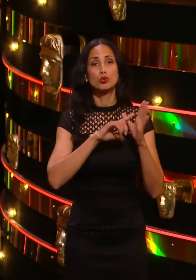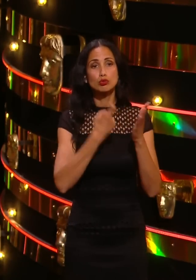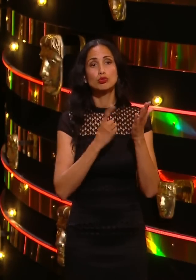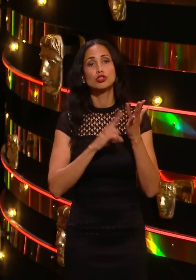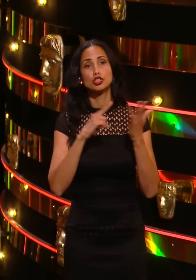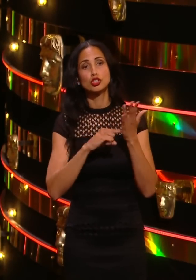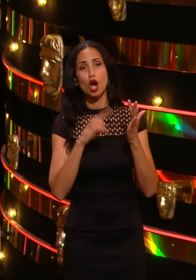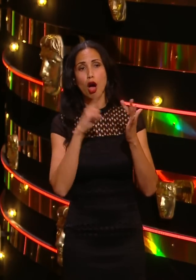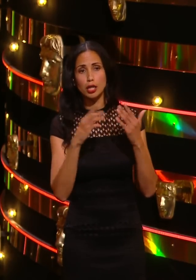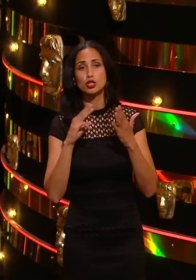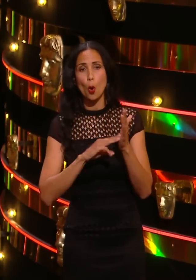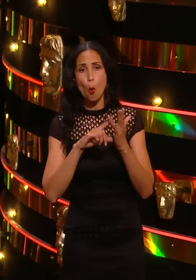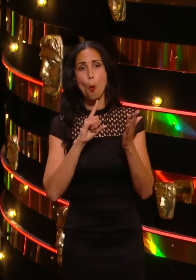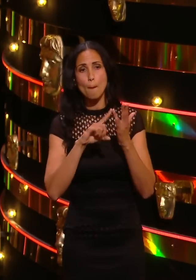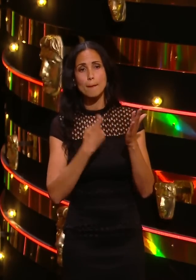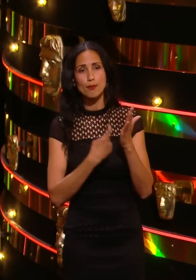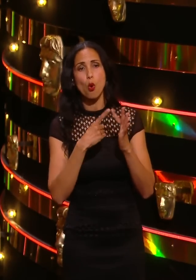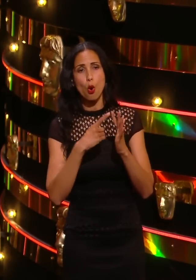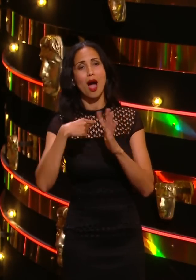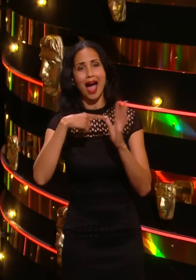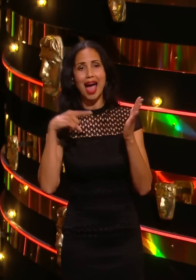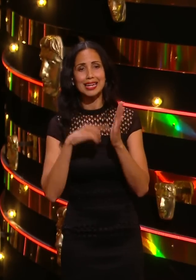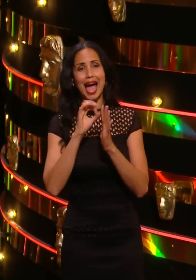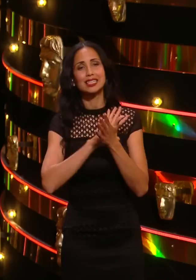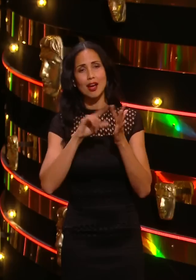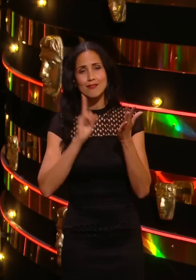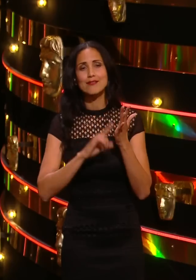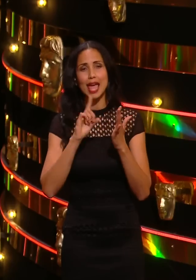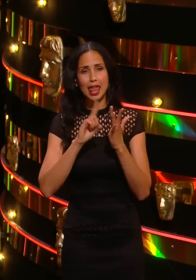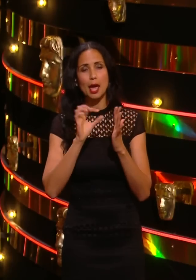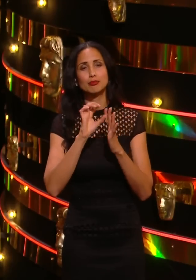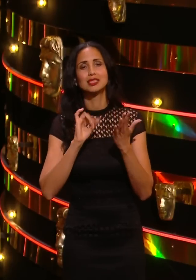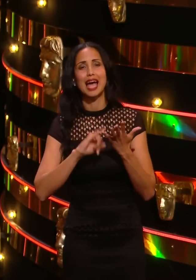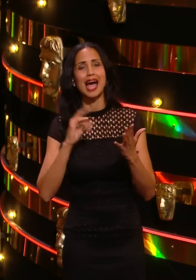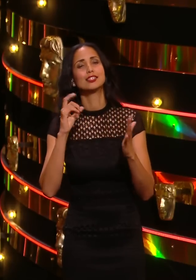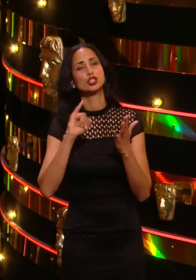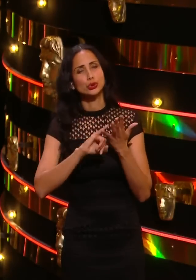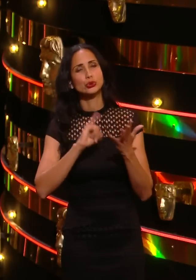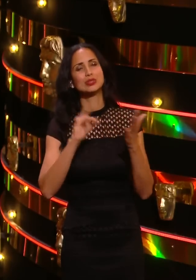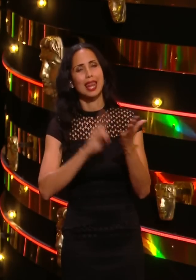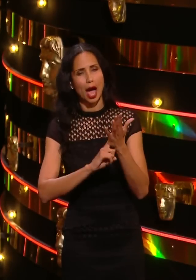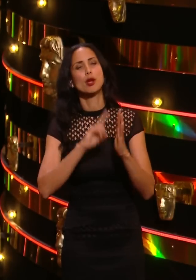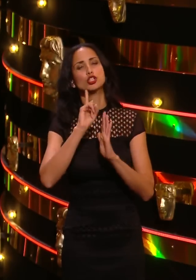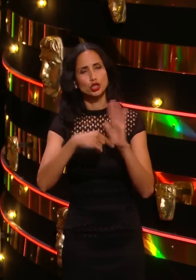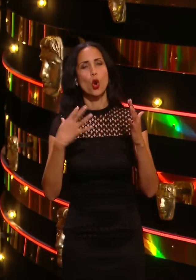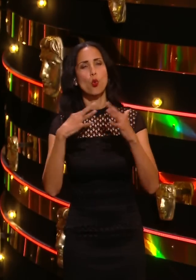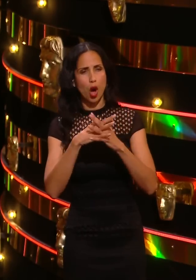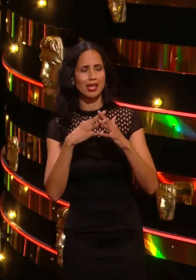this right because it's very important. Kate Phillips, Susie Lamb, and Joe Wallace. Thank you for giving us the